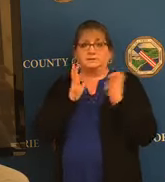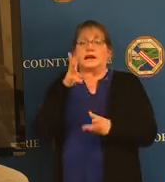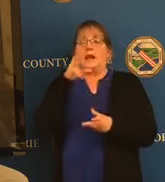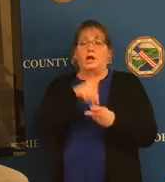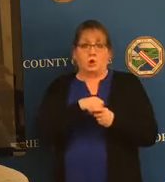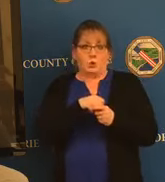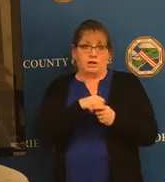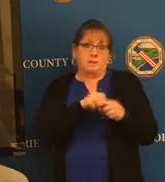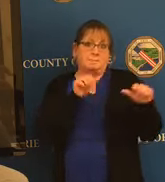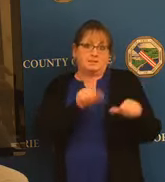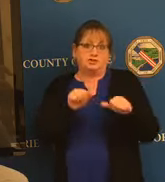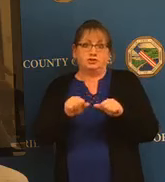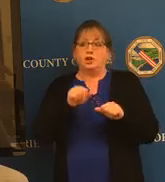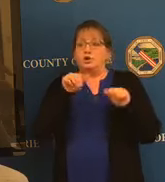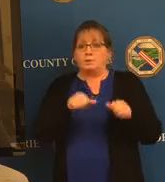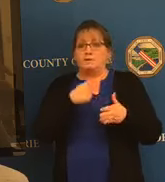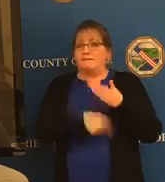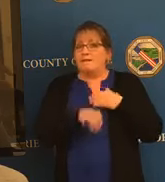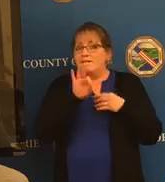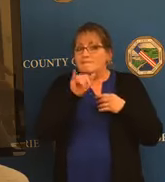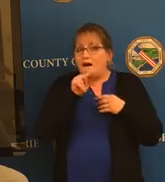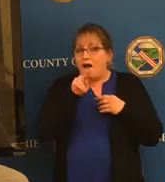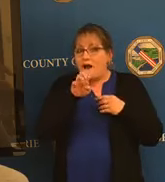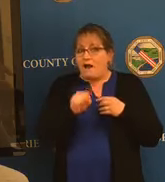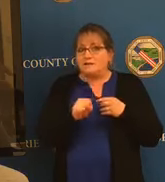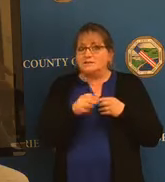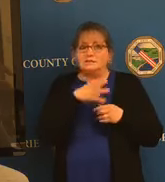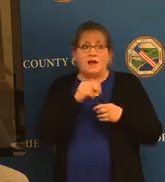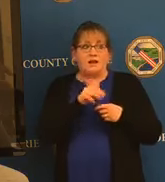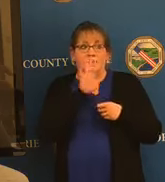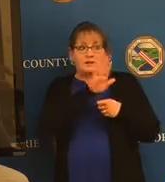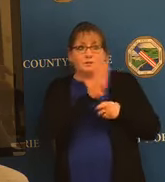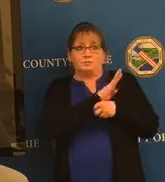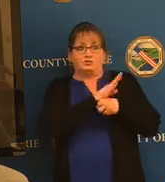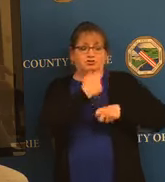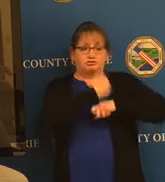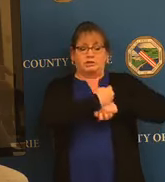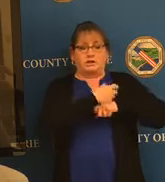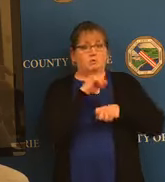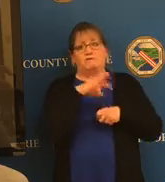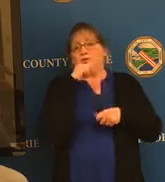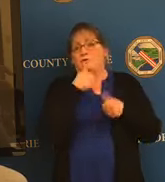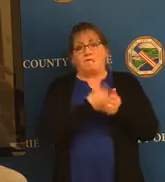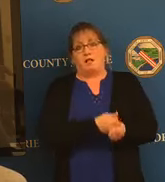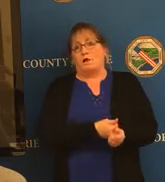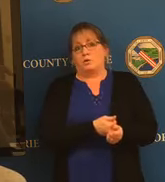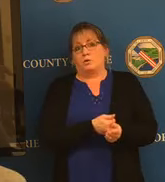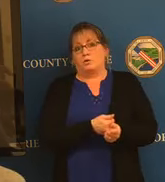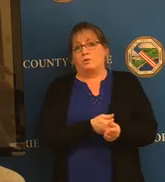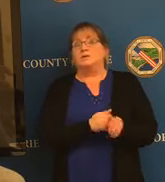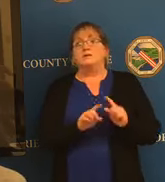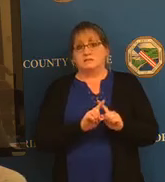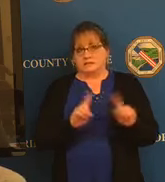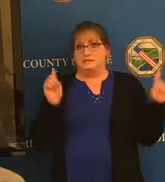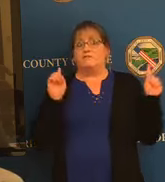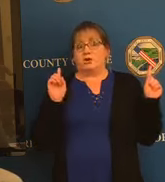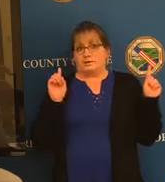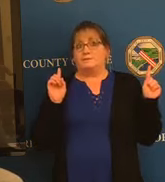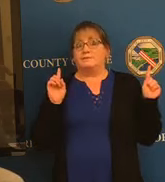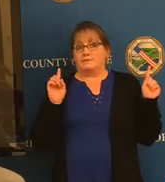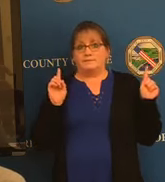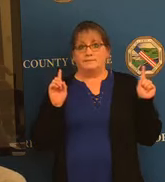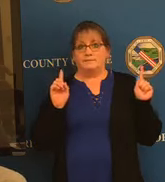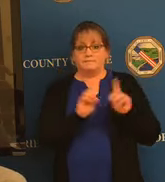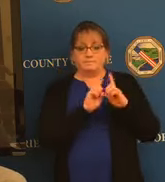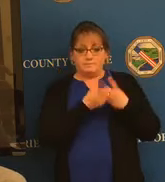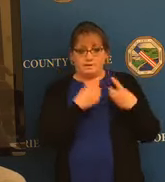what potentially could be fines and shutdown of sites. So this is different. The